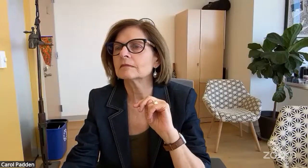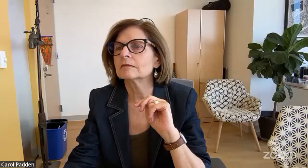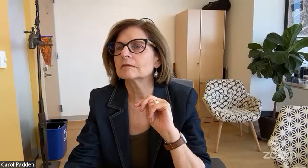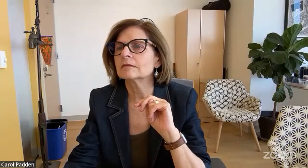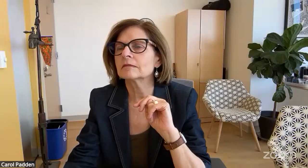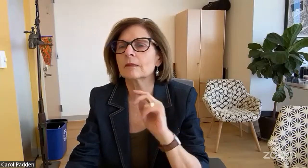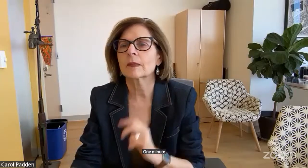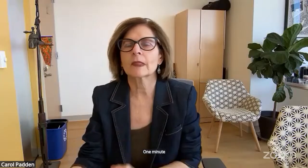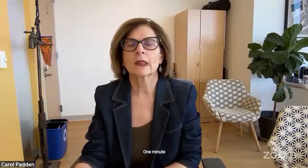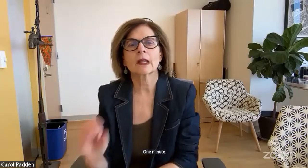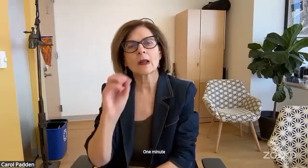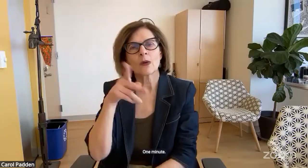1 minute.